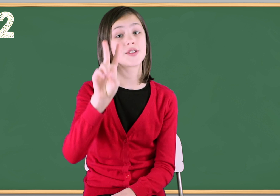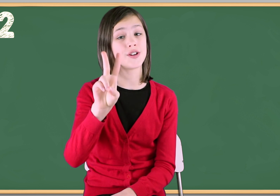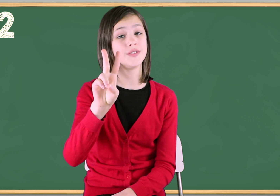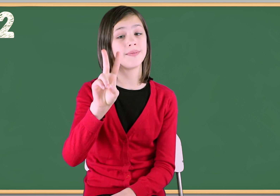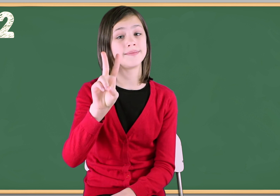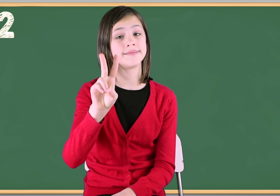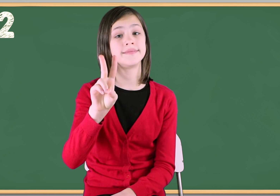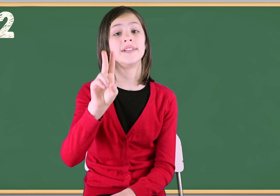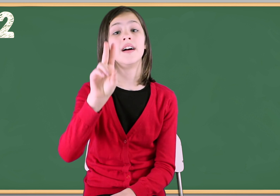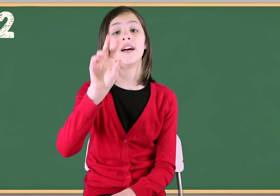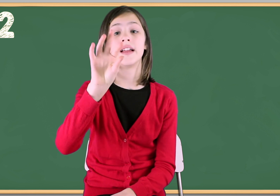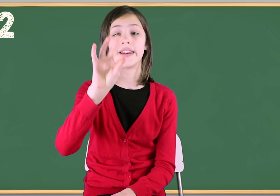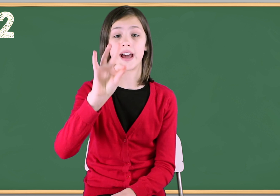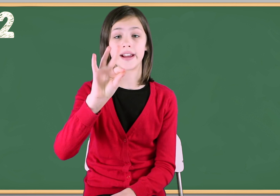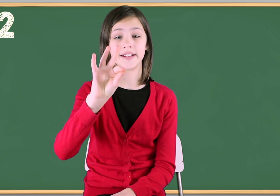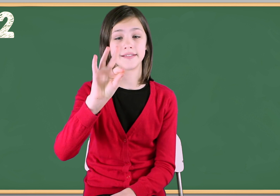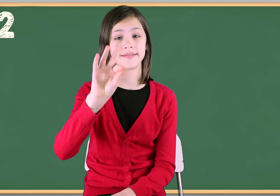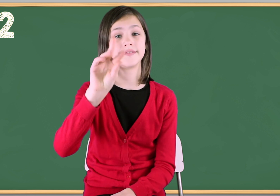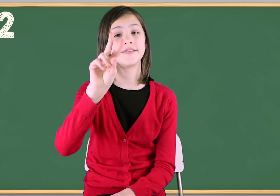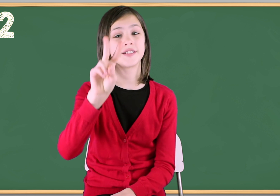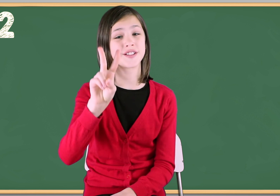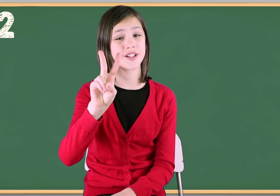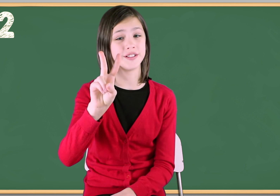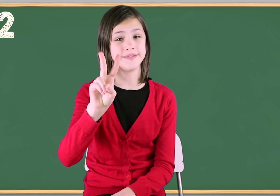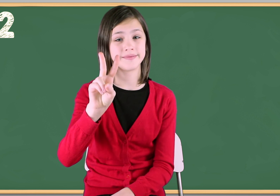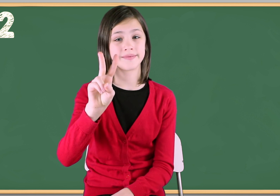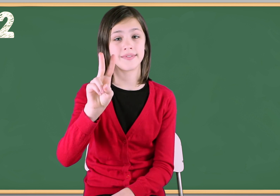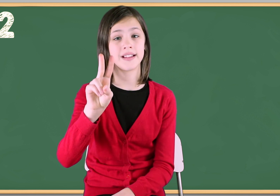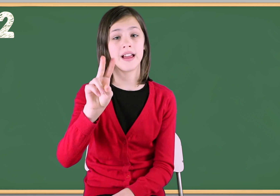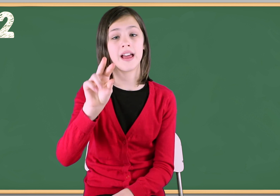92, 9, 2,